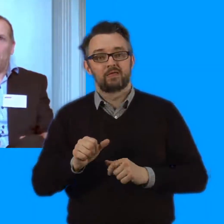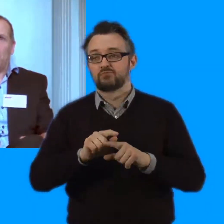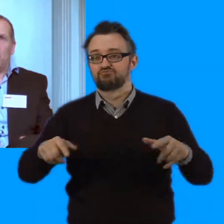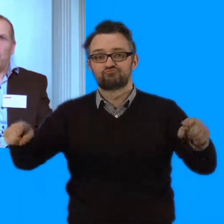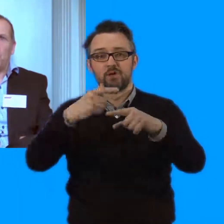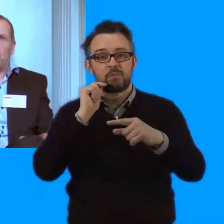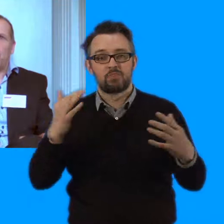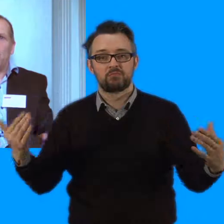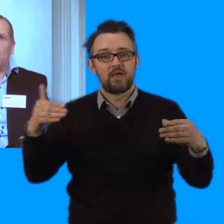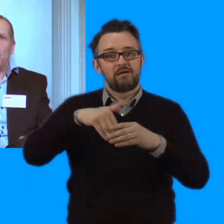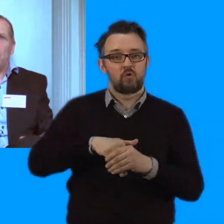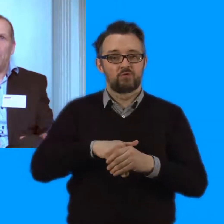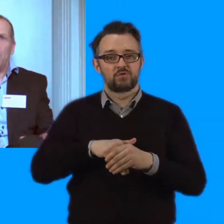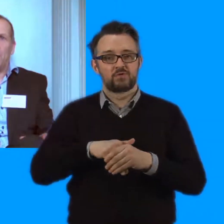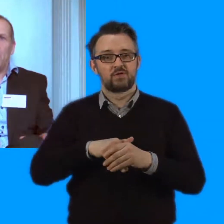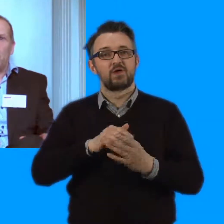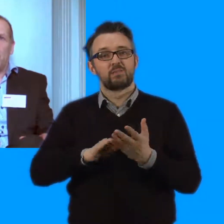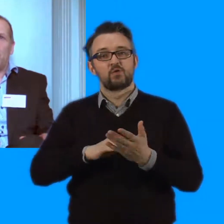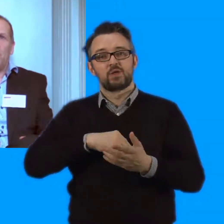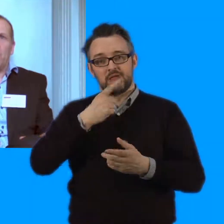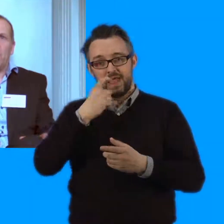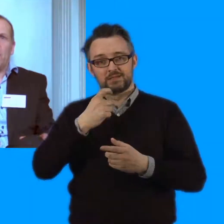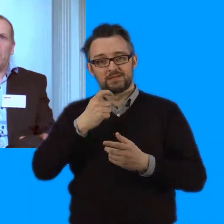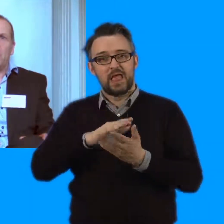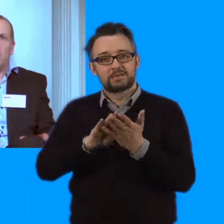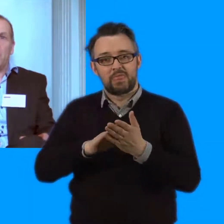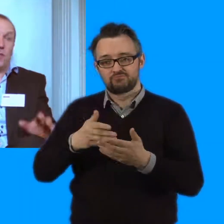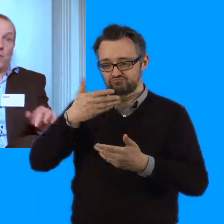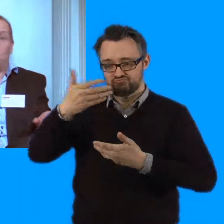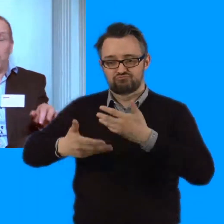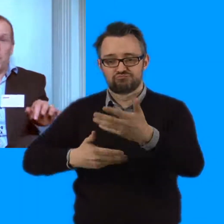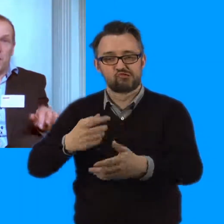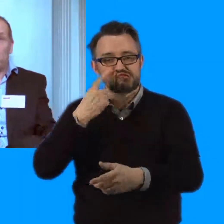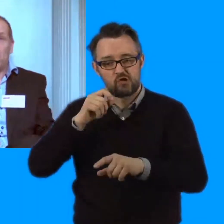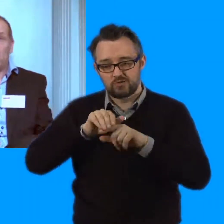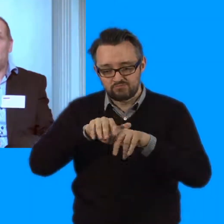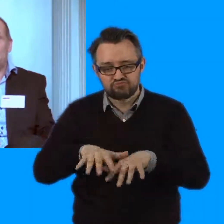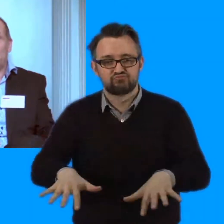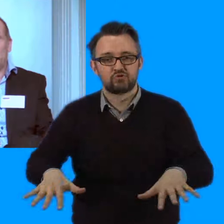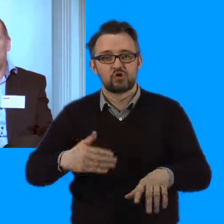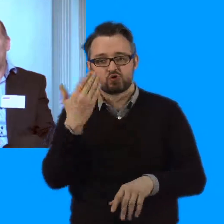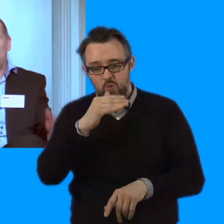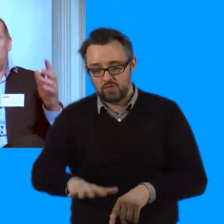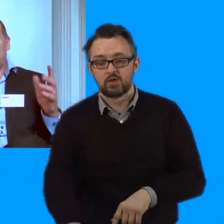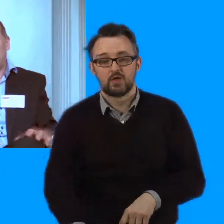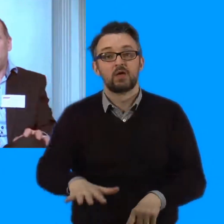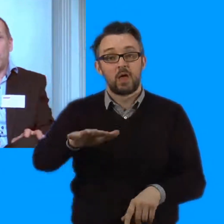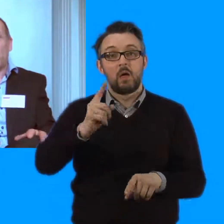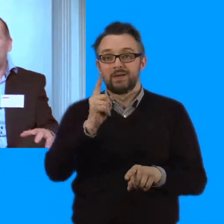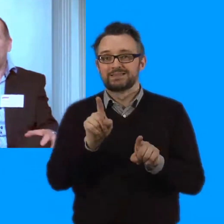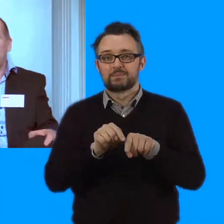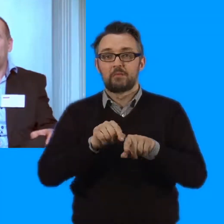people on board as possible to try and relay that message right through the generations. And it's going both ways, down into the schools with the kids, but also